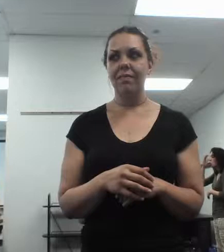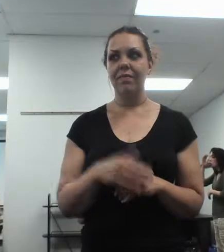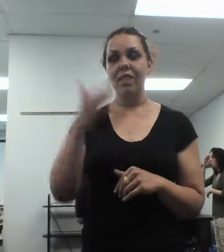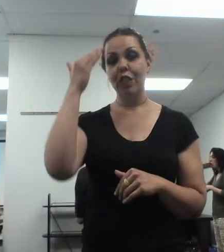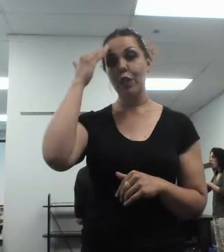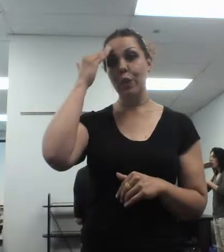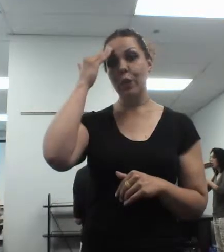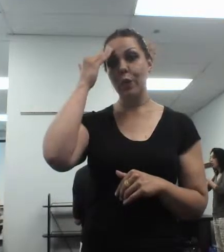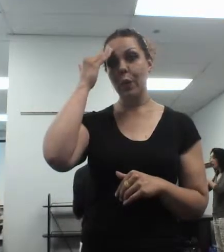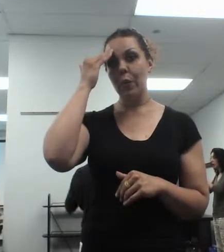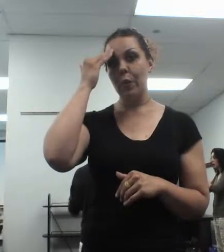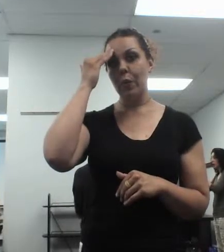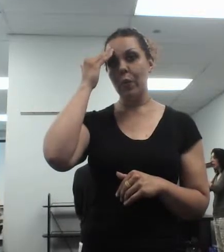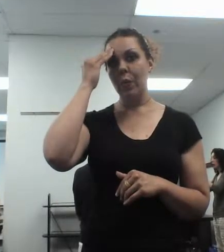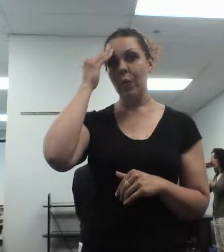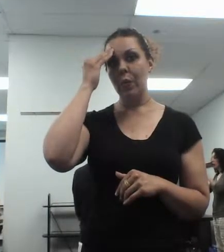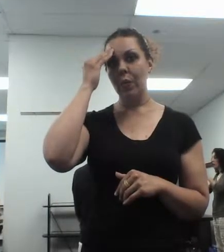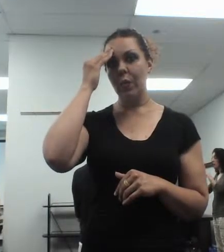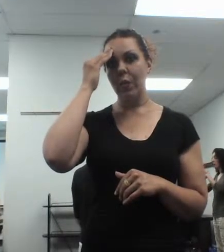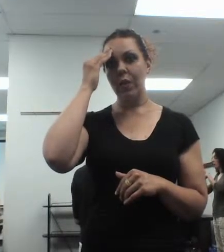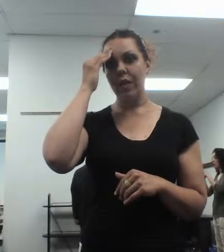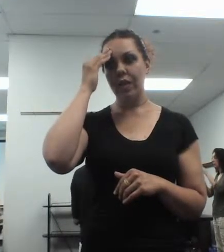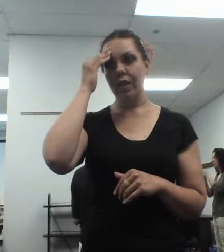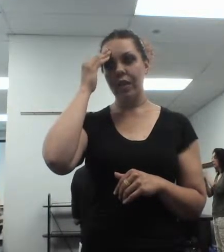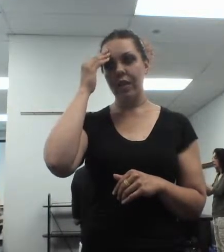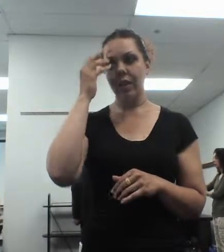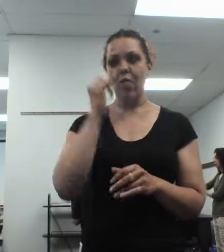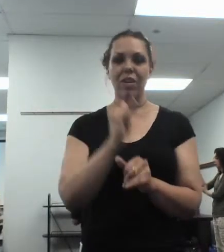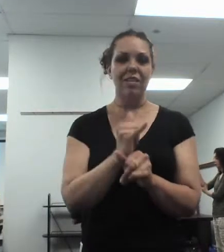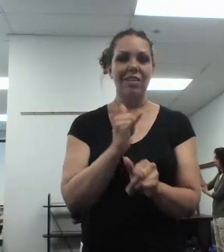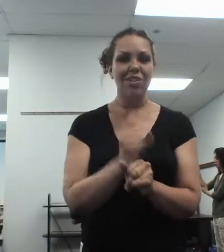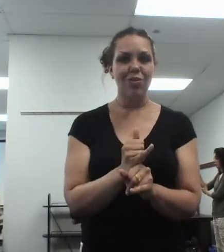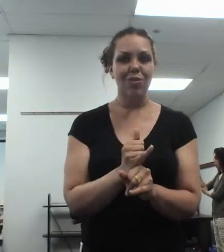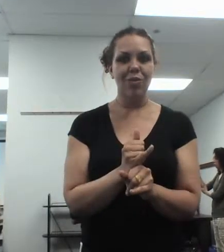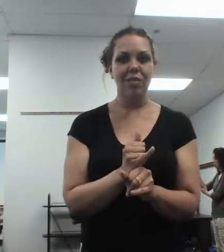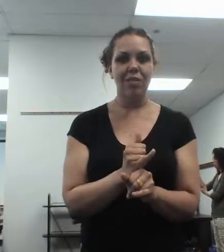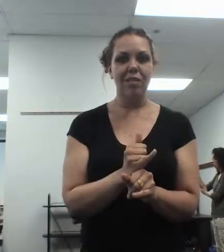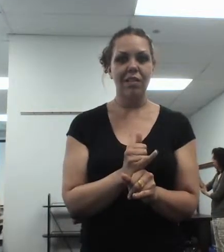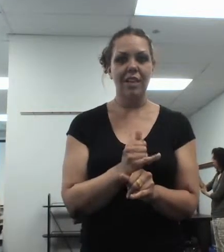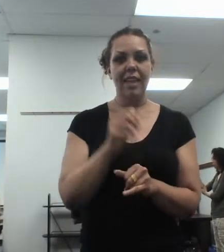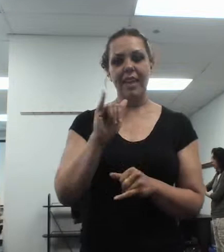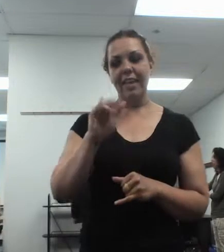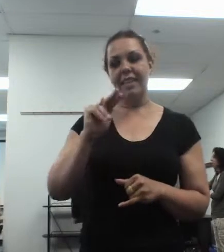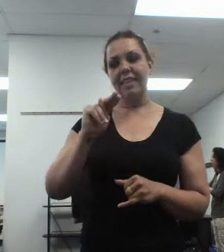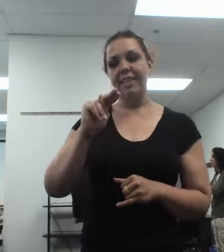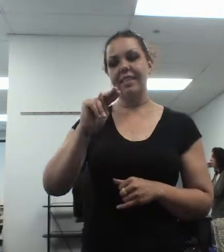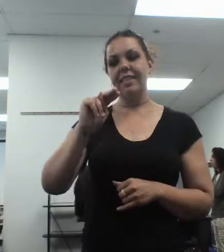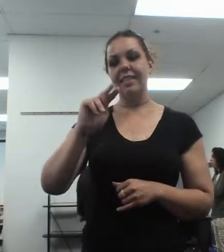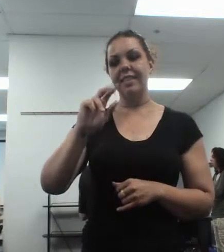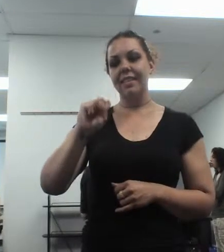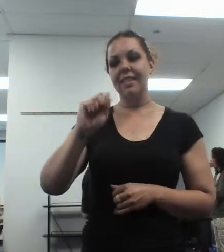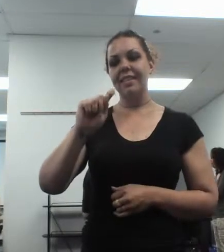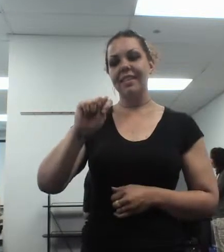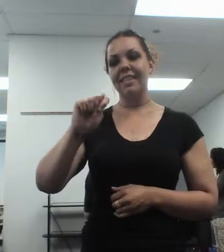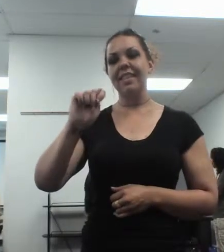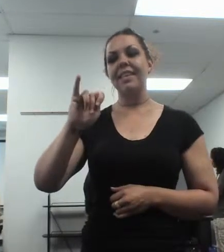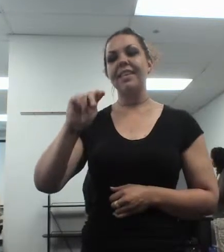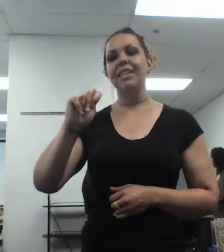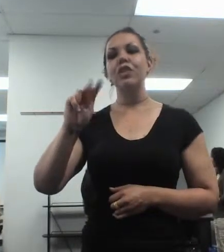residential school. That's cultural mediation. So you just want to make sure that if you notice anything glaring in your work, you point it out so